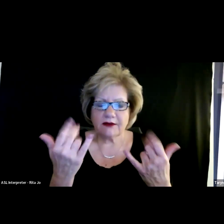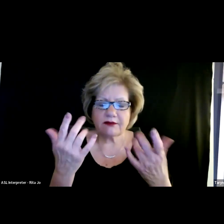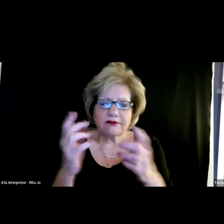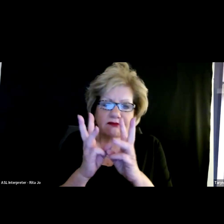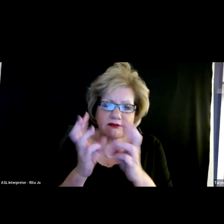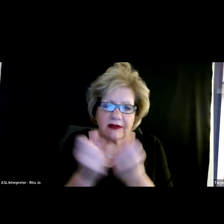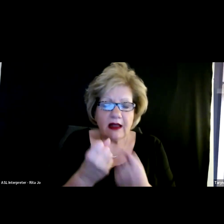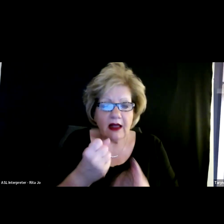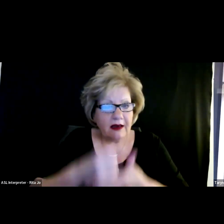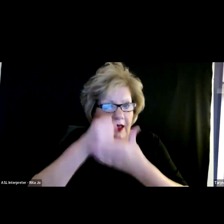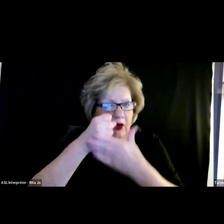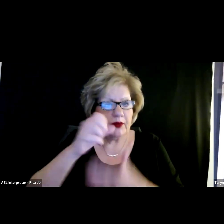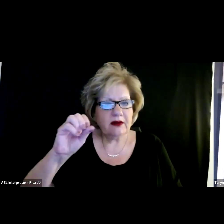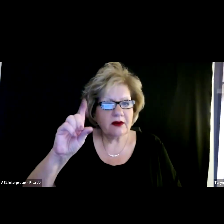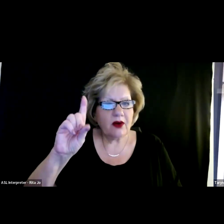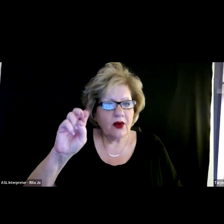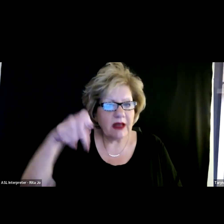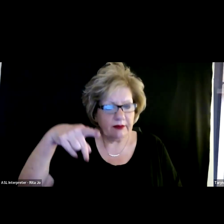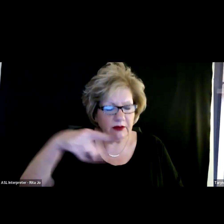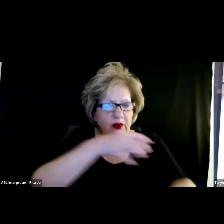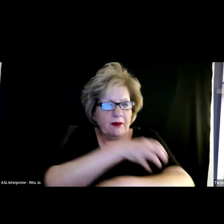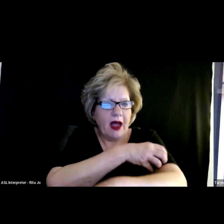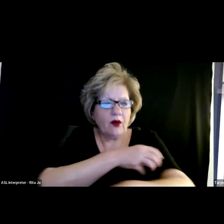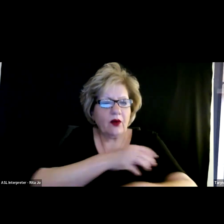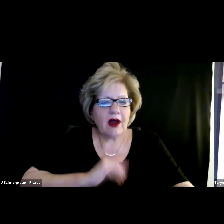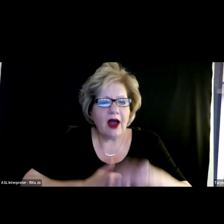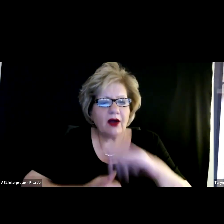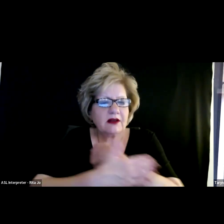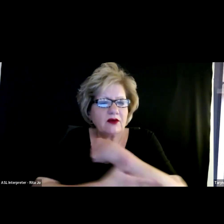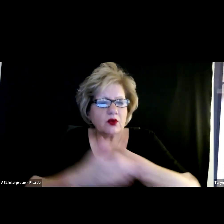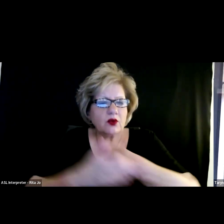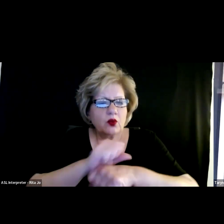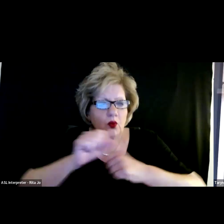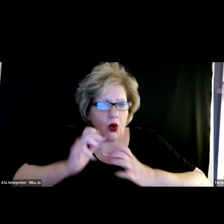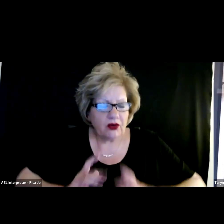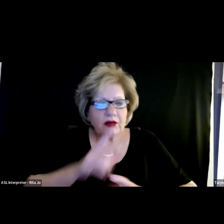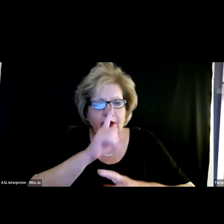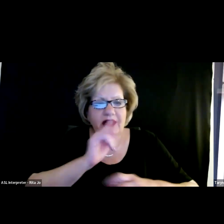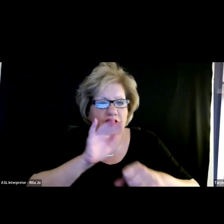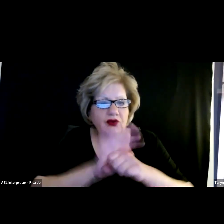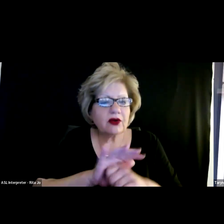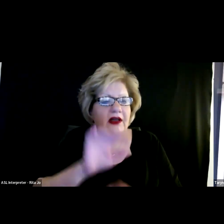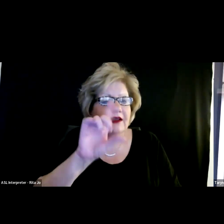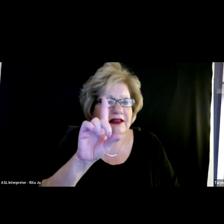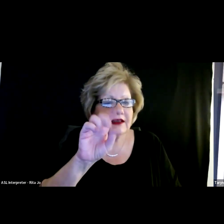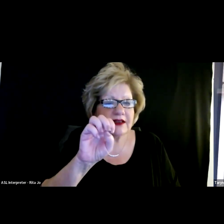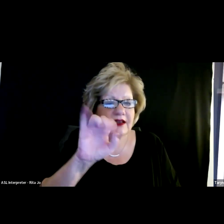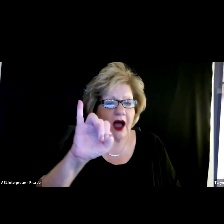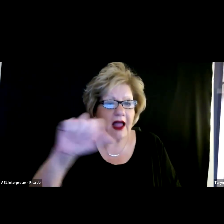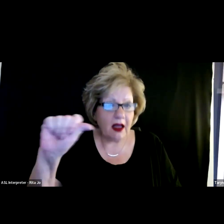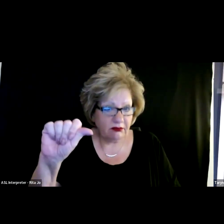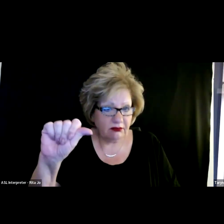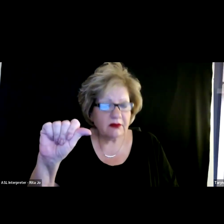to empower our nation's workers and ensure that diversity, equity, inclusion, and